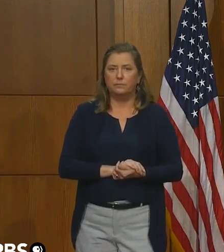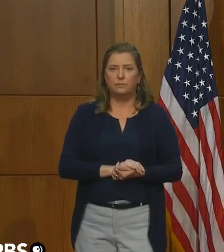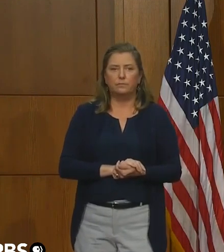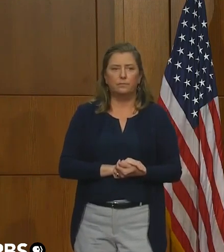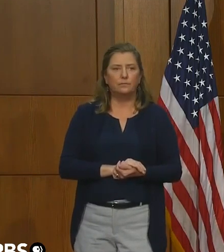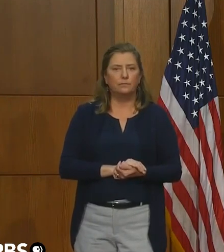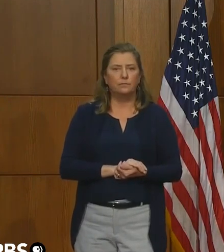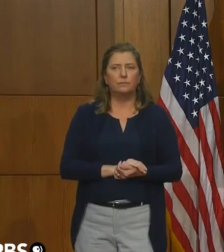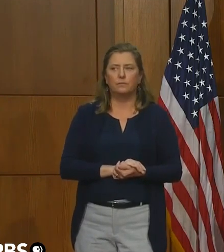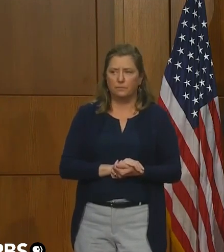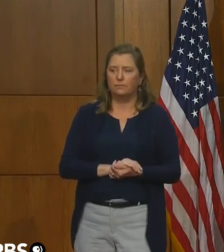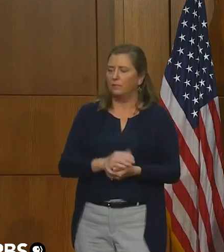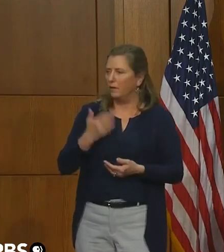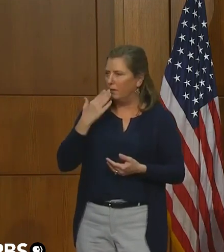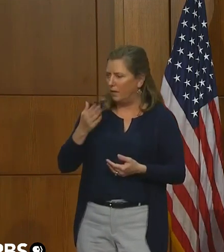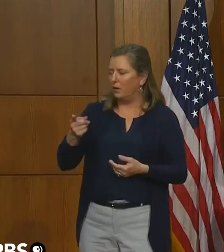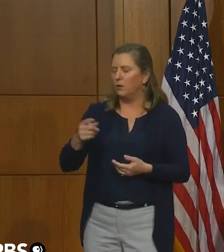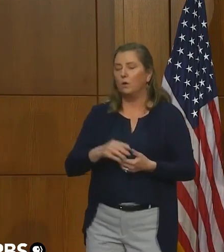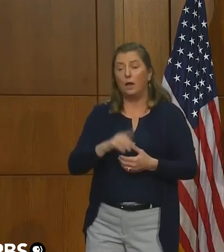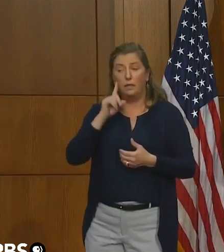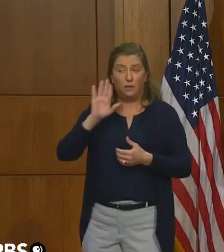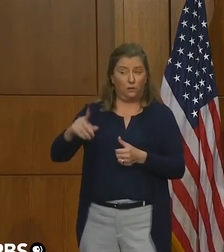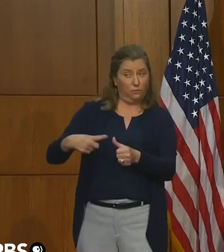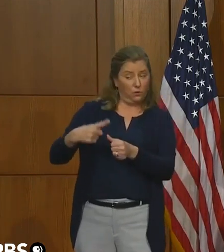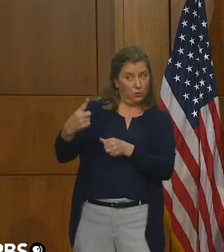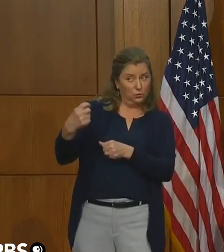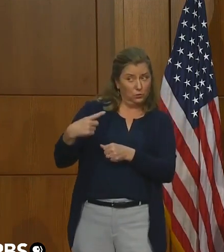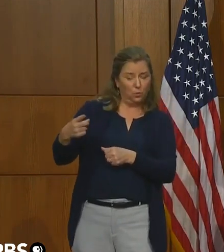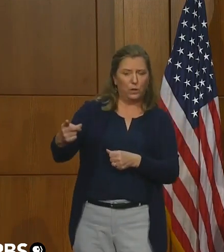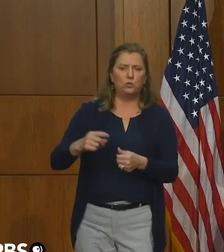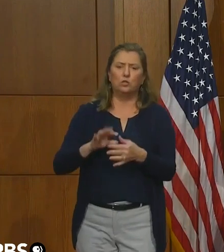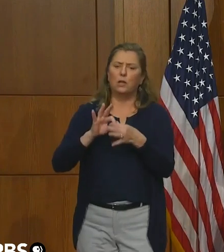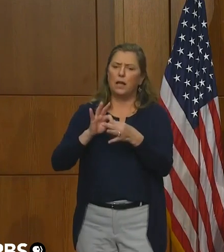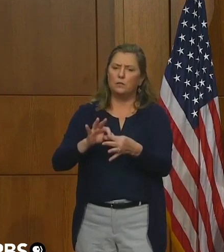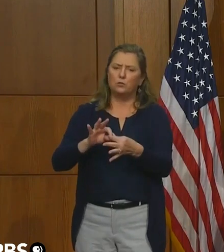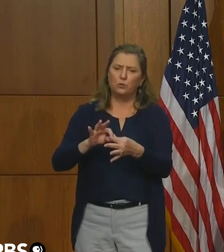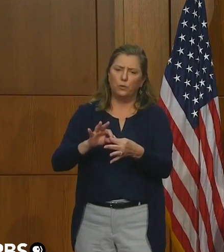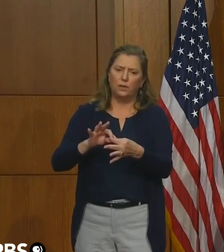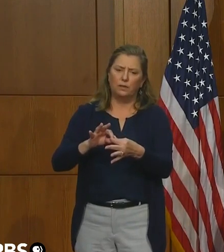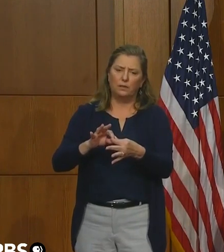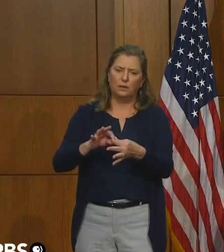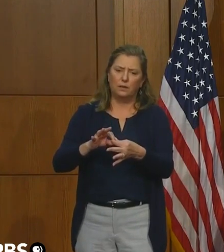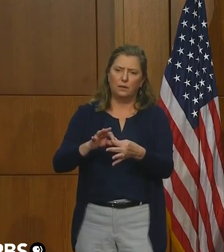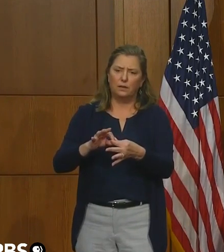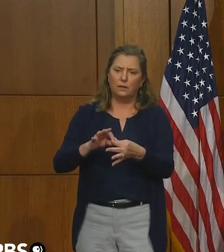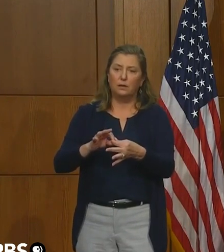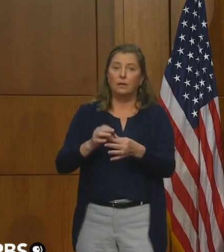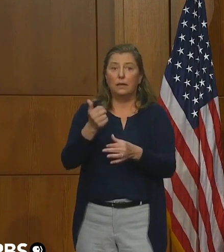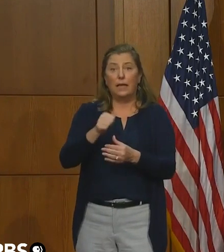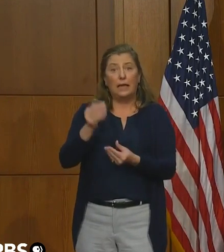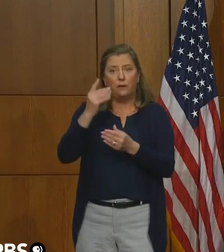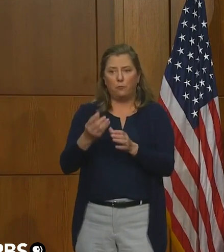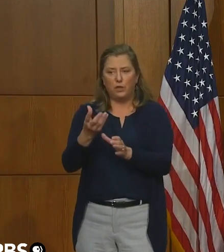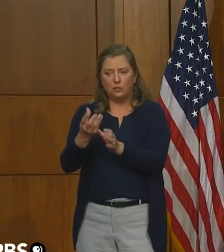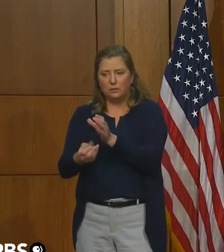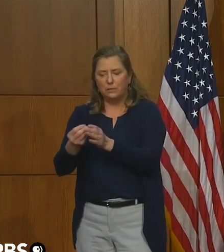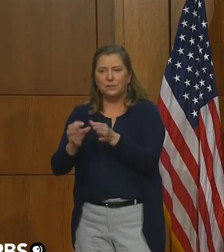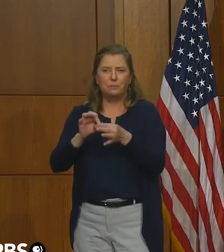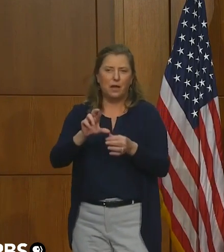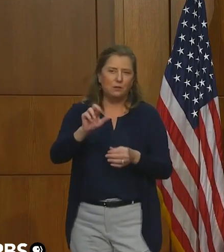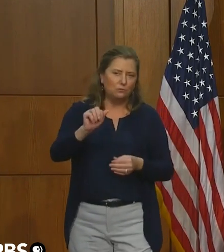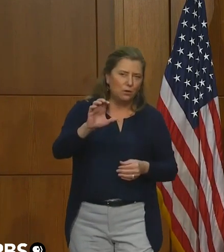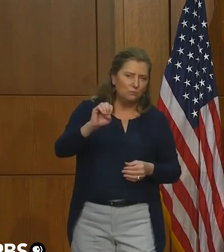Sure. So thank you, Andre. I believe the first question is regarding the missing data on race